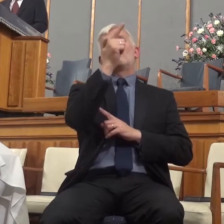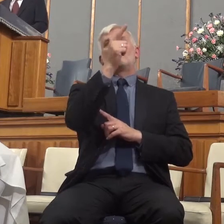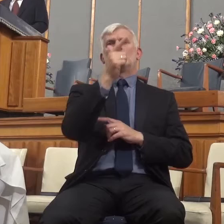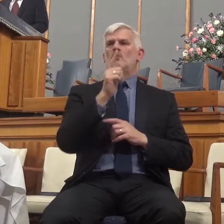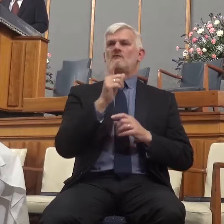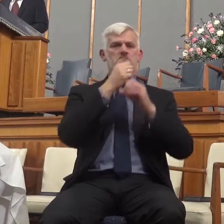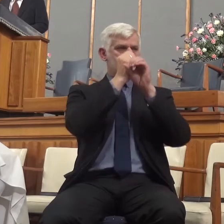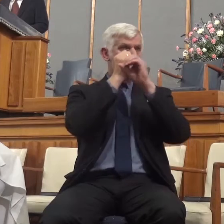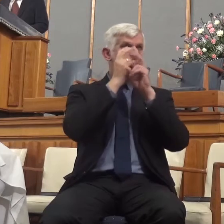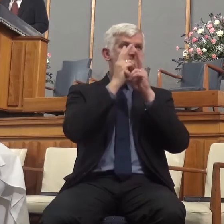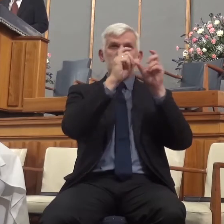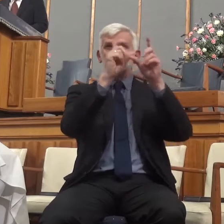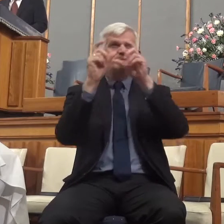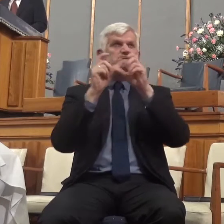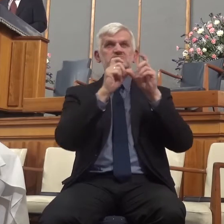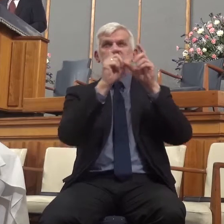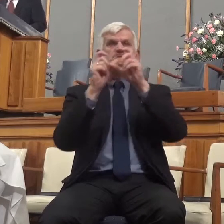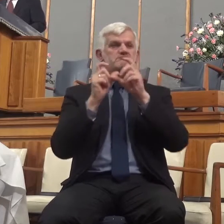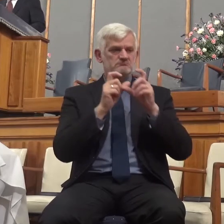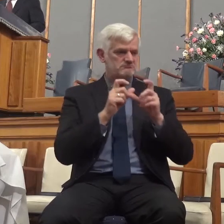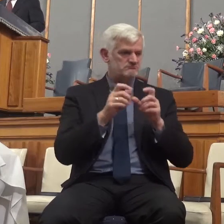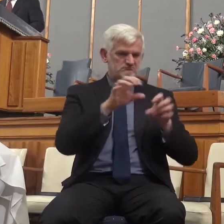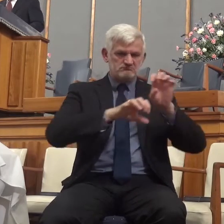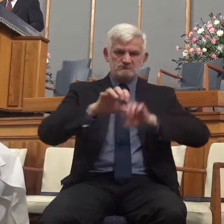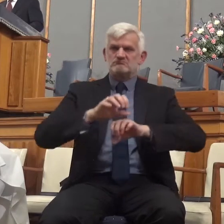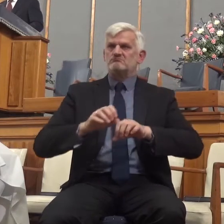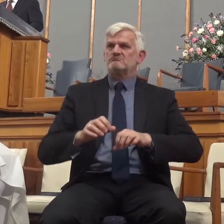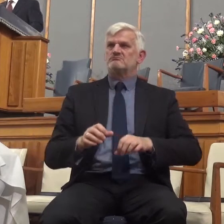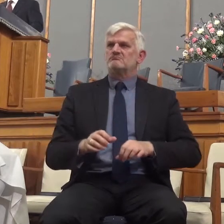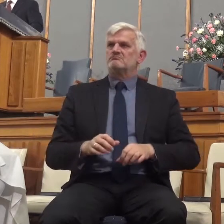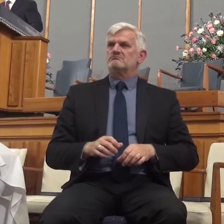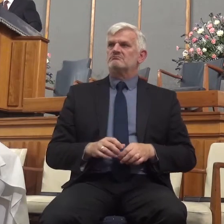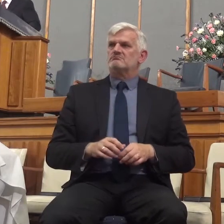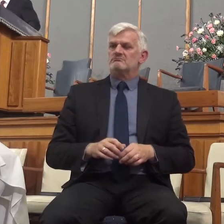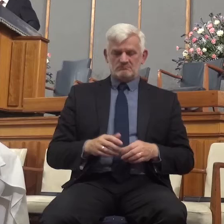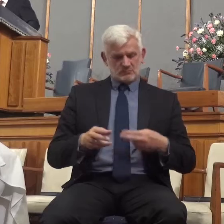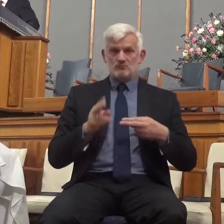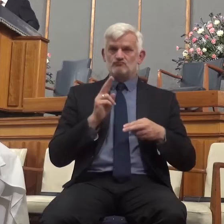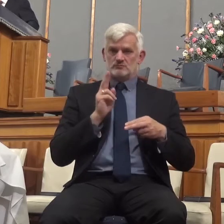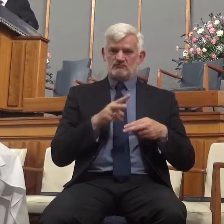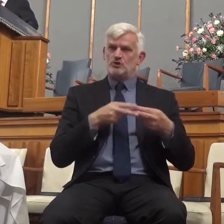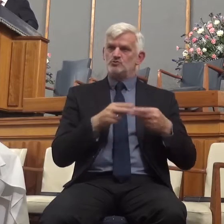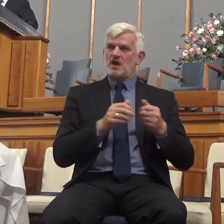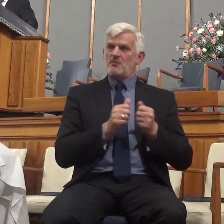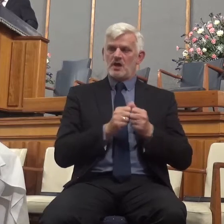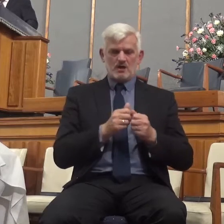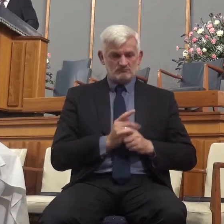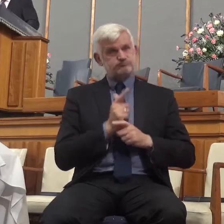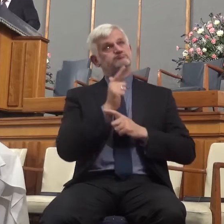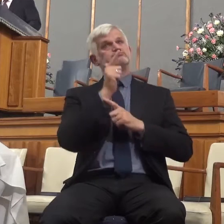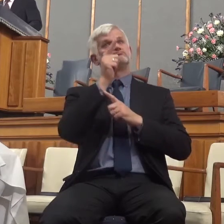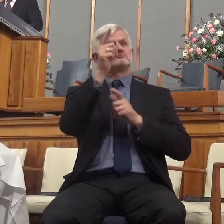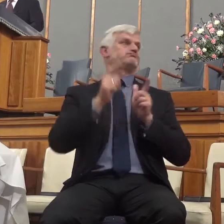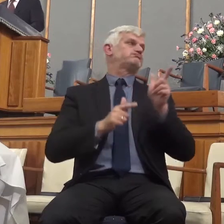we read in the press, oh, something else has been launched to land in such and such a place, to gather